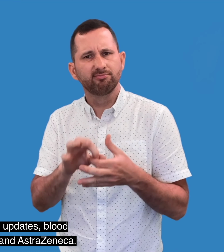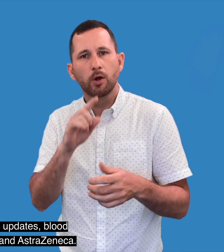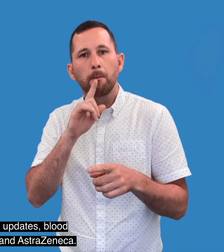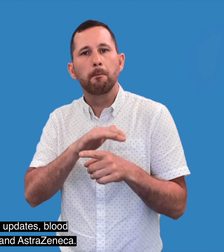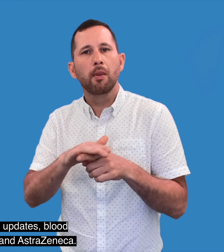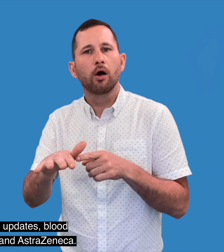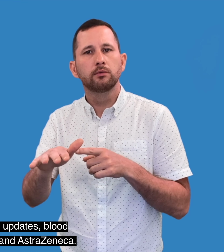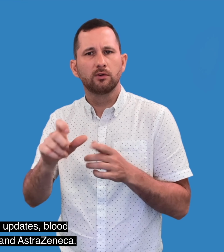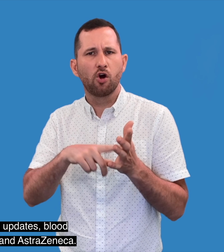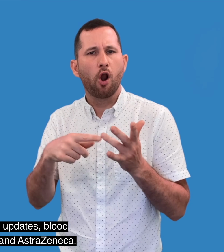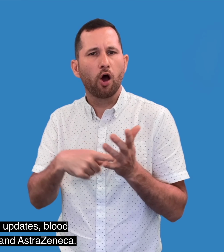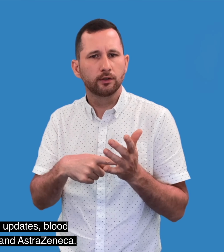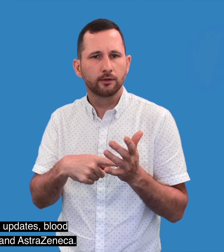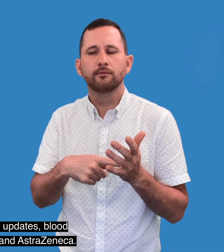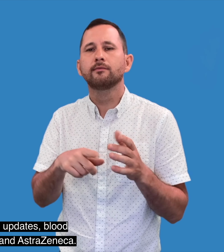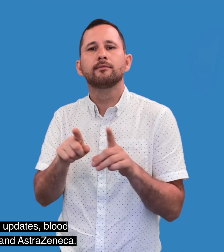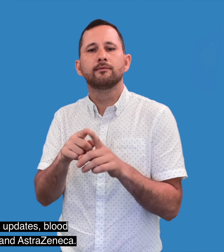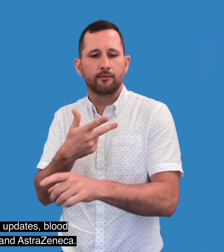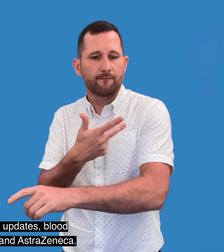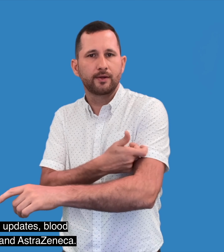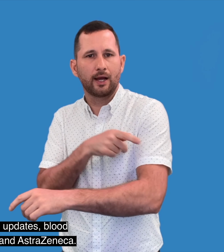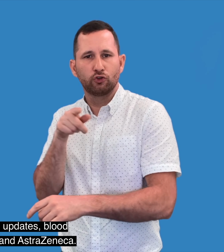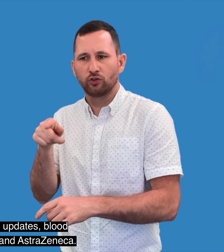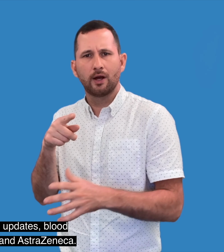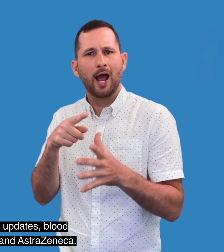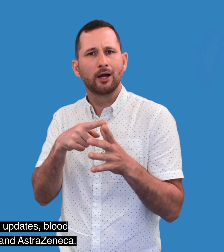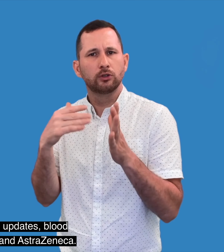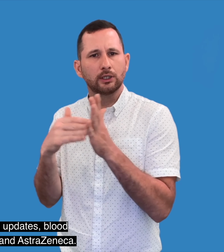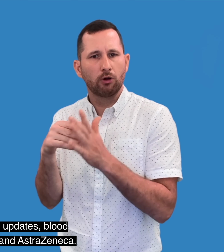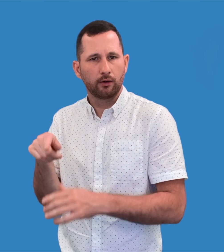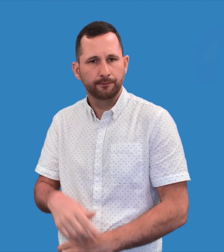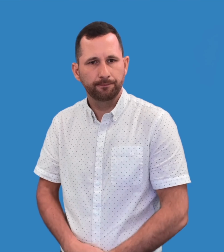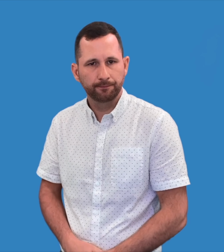Latest updates: blood clotting and Astrazeneca.